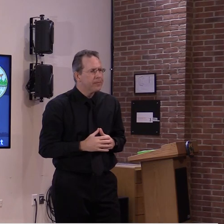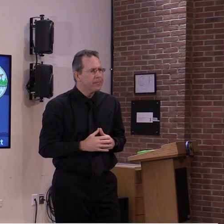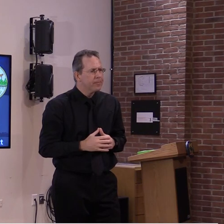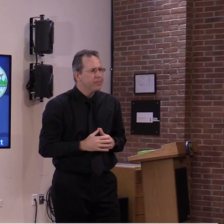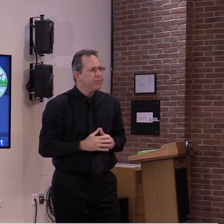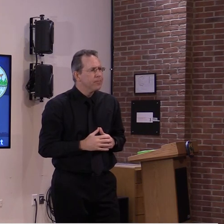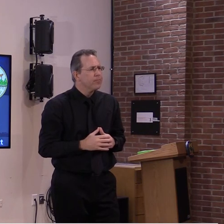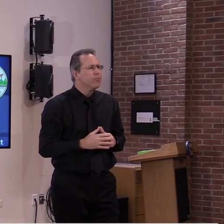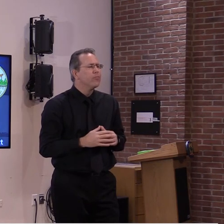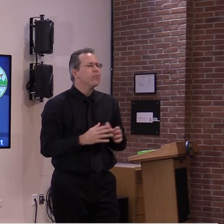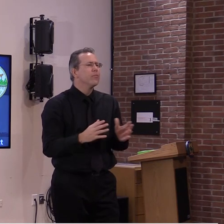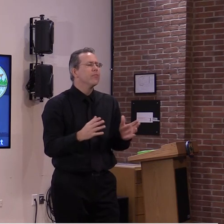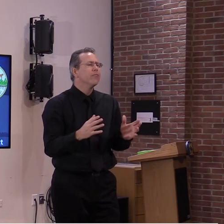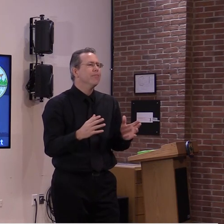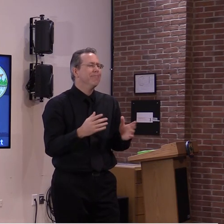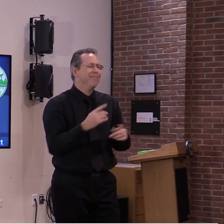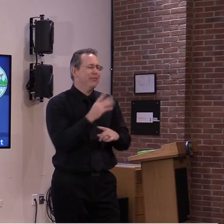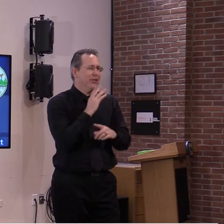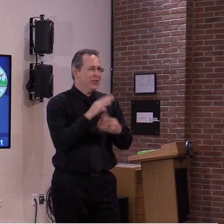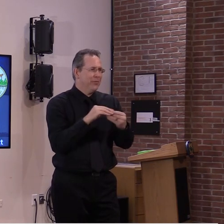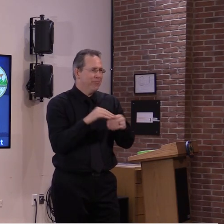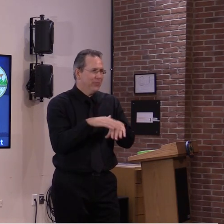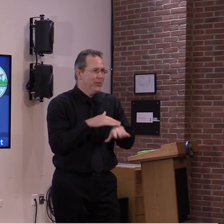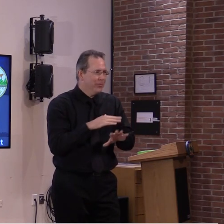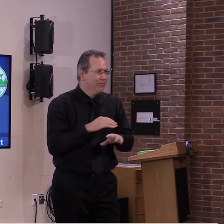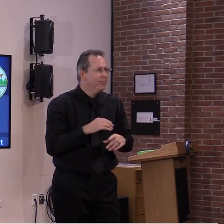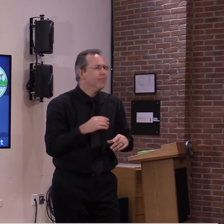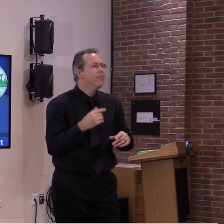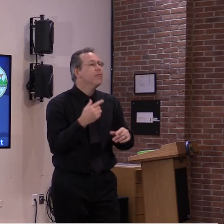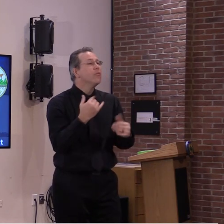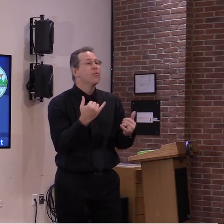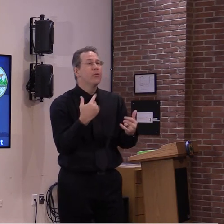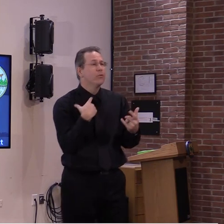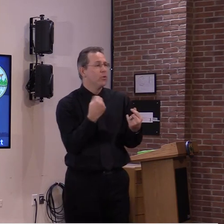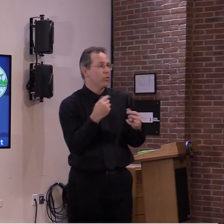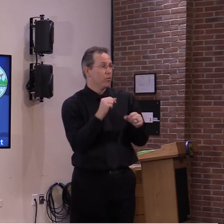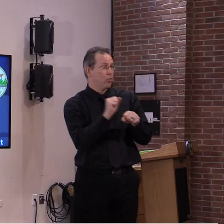Again, much of the work that needs to be done in this area